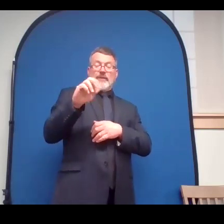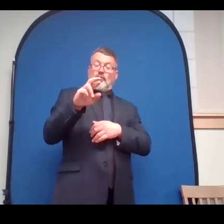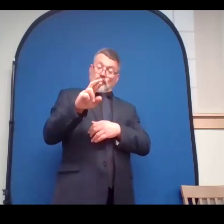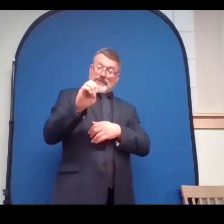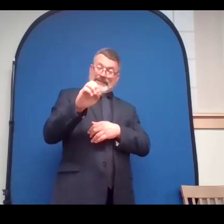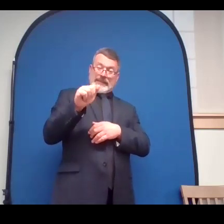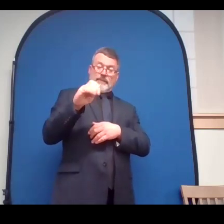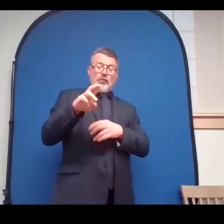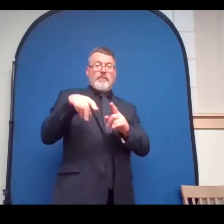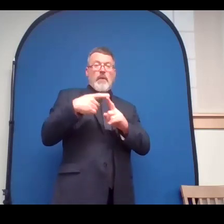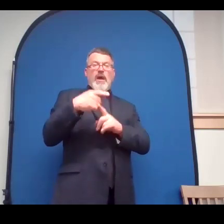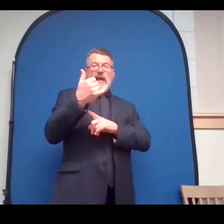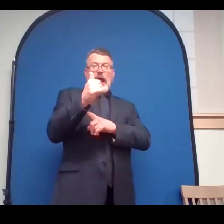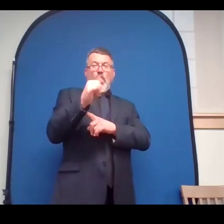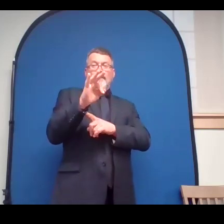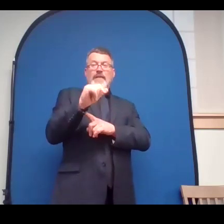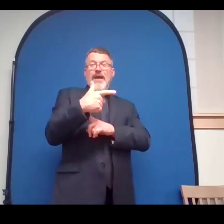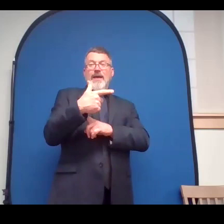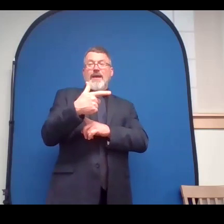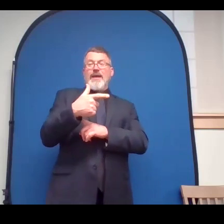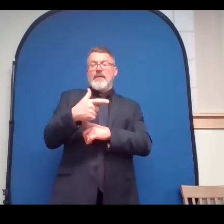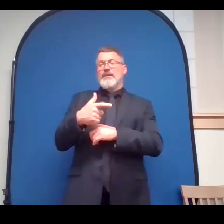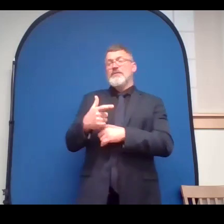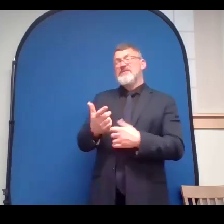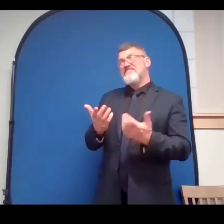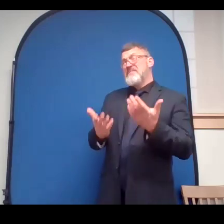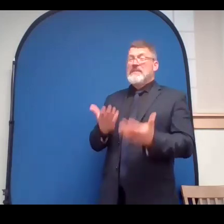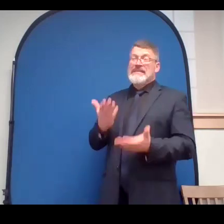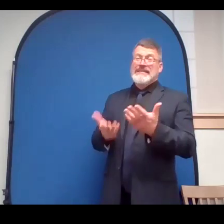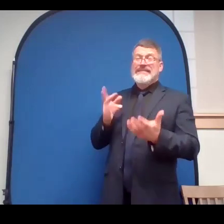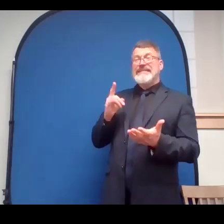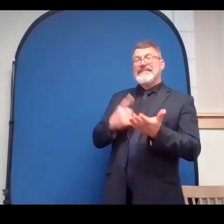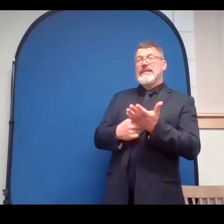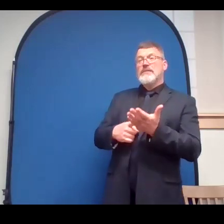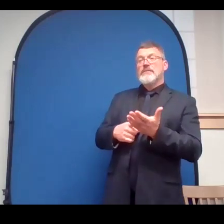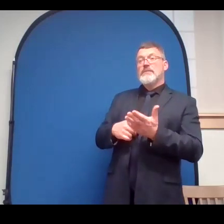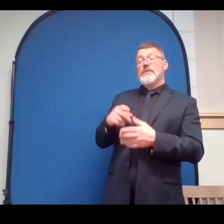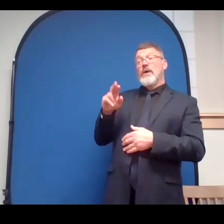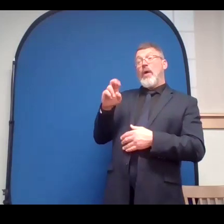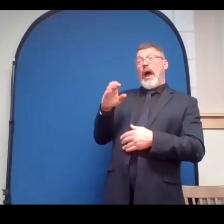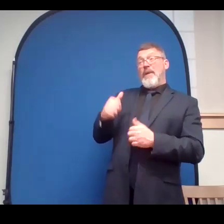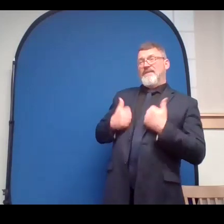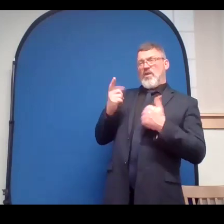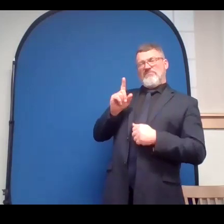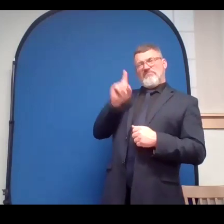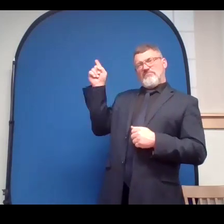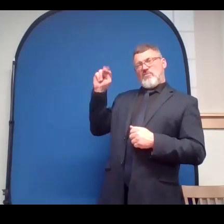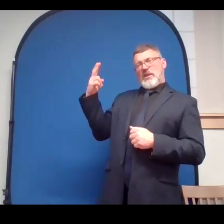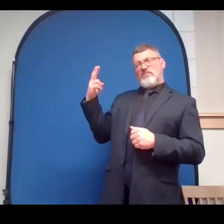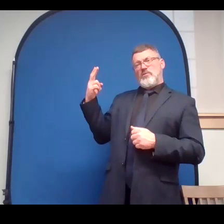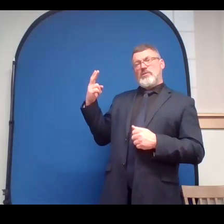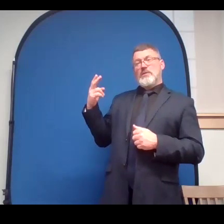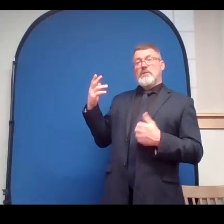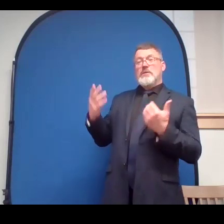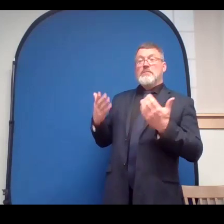We may have talked about it. Captain Reamer actually lives in New Hampshire, and they don't have that there. So we may have talked about it,